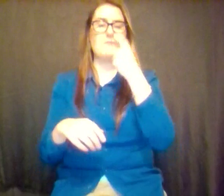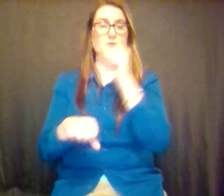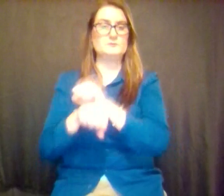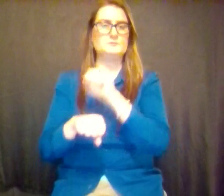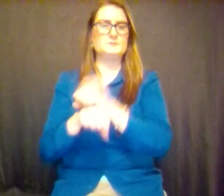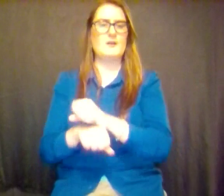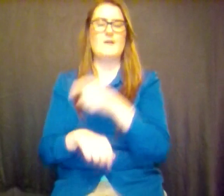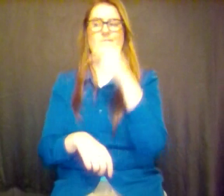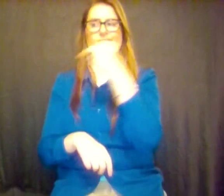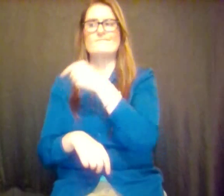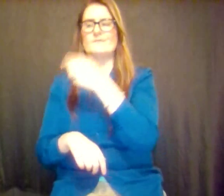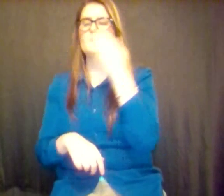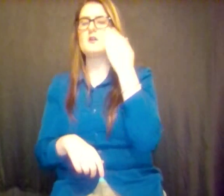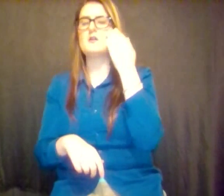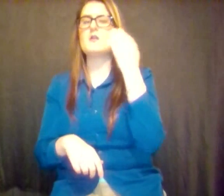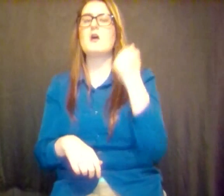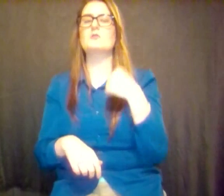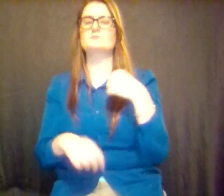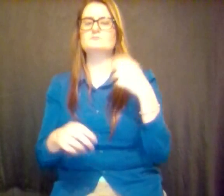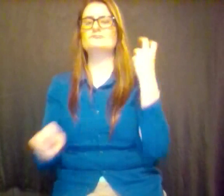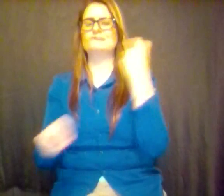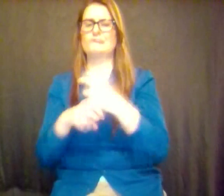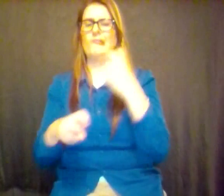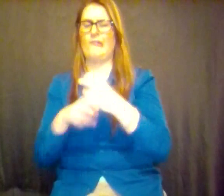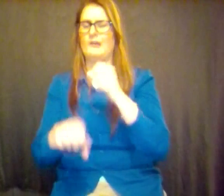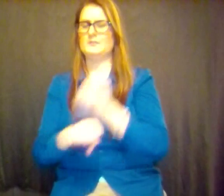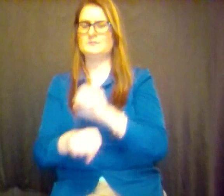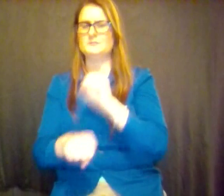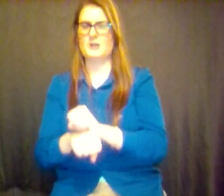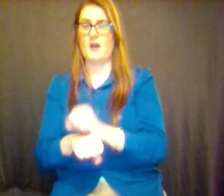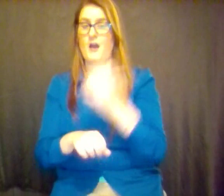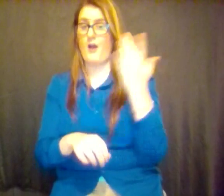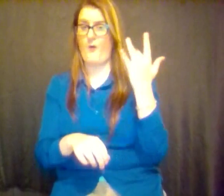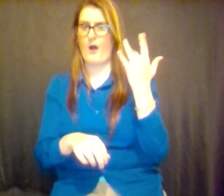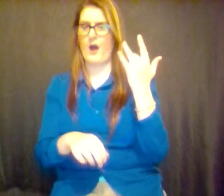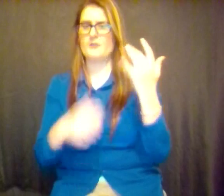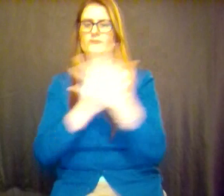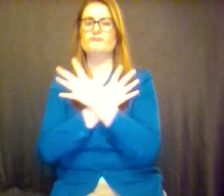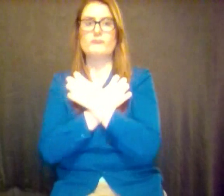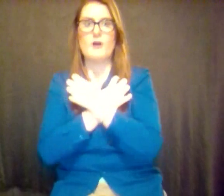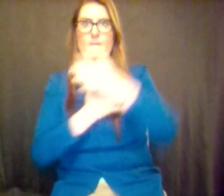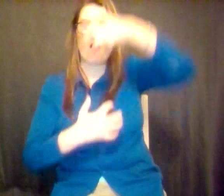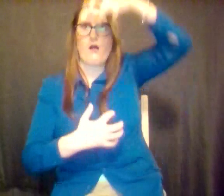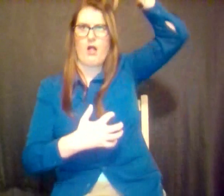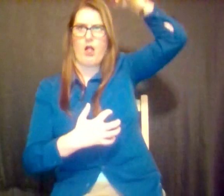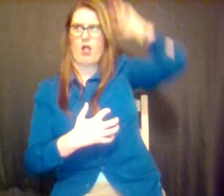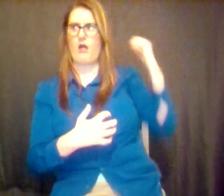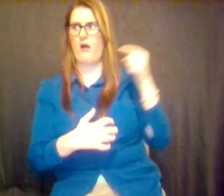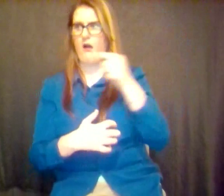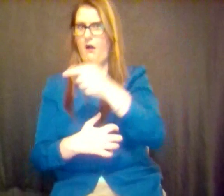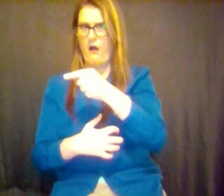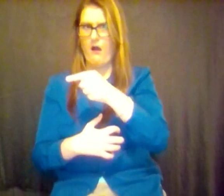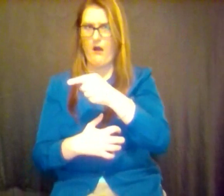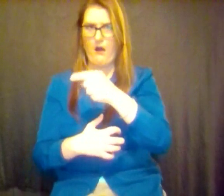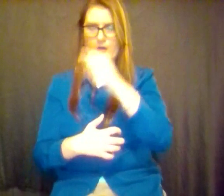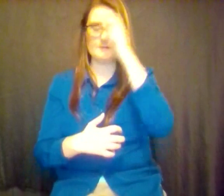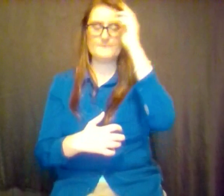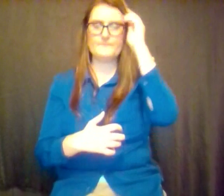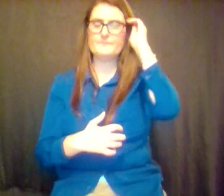sheep. Roar! And David would chase them away. When there weren't any lions or bears, David would sing songs to